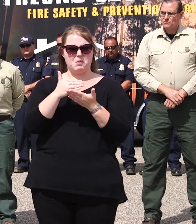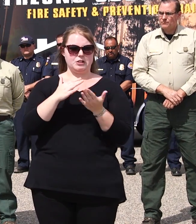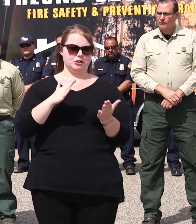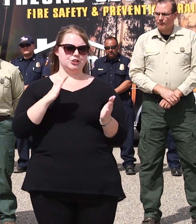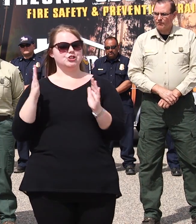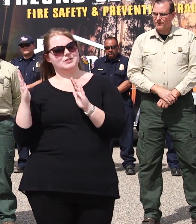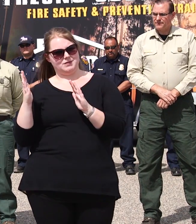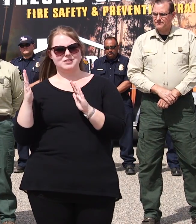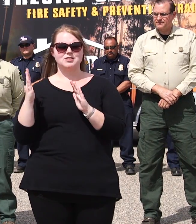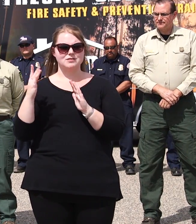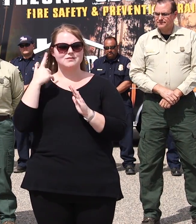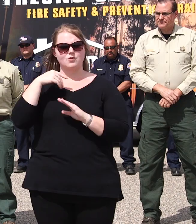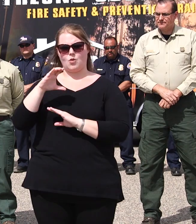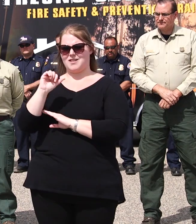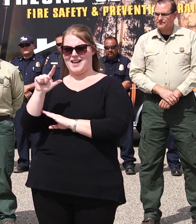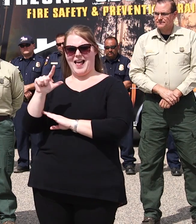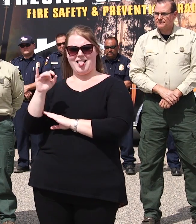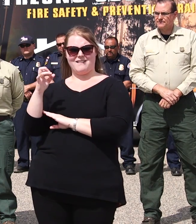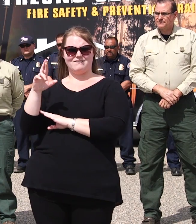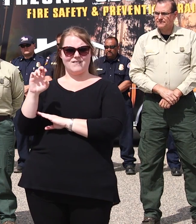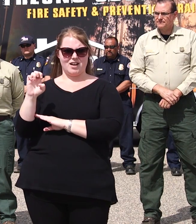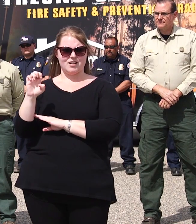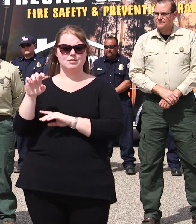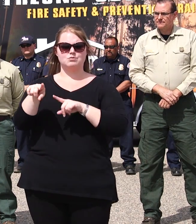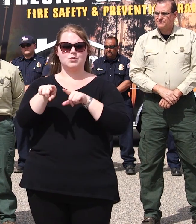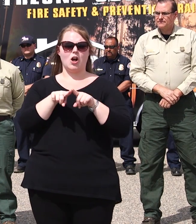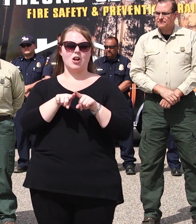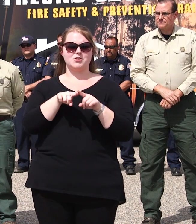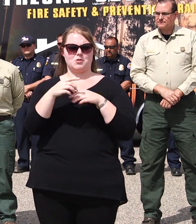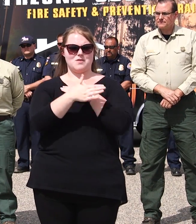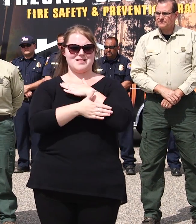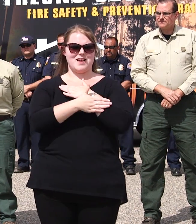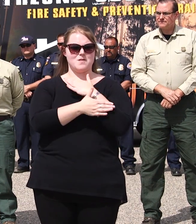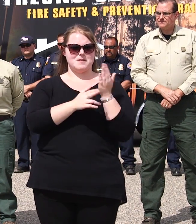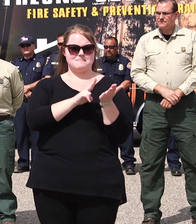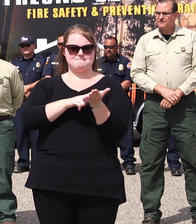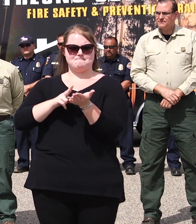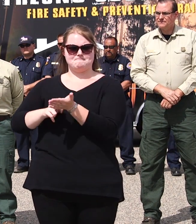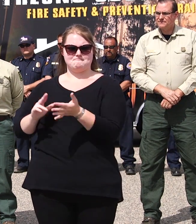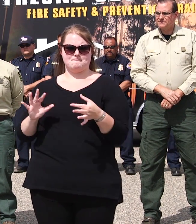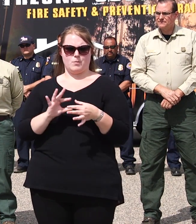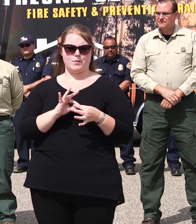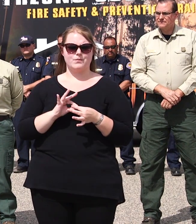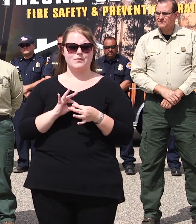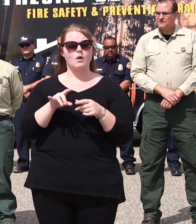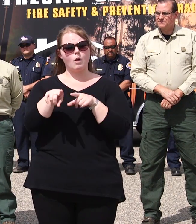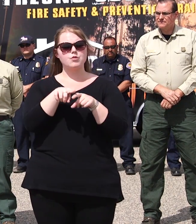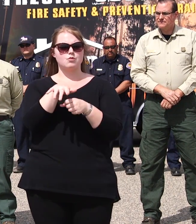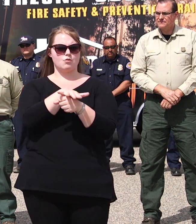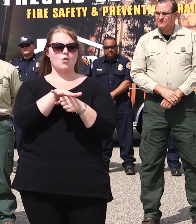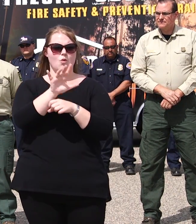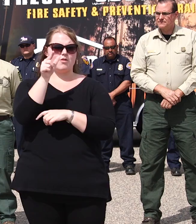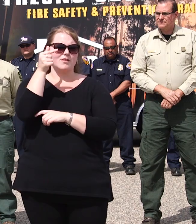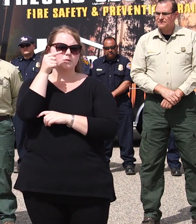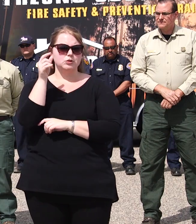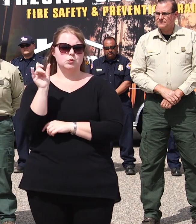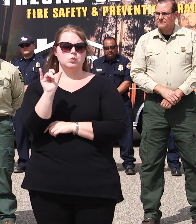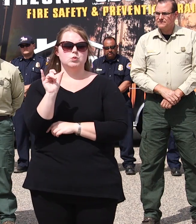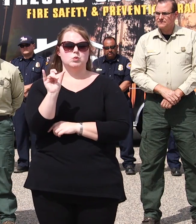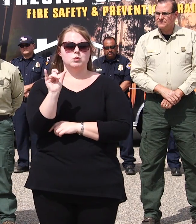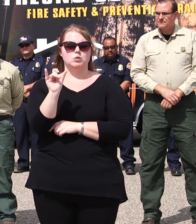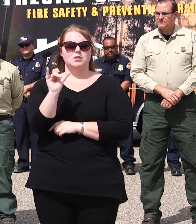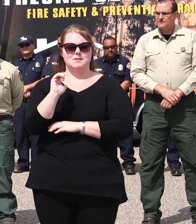shifts for CAL FIRE and our contract counties, and then in some cases our local government as well, is